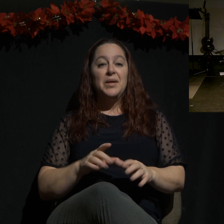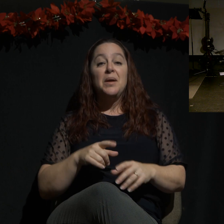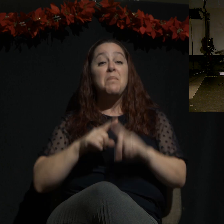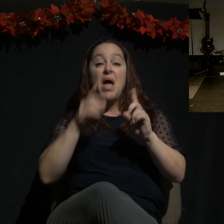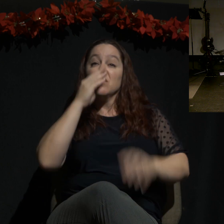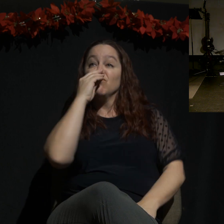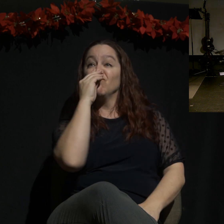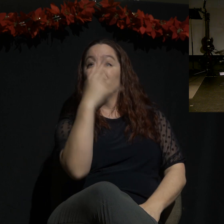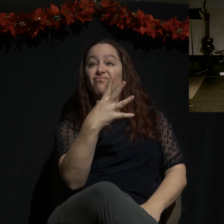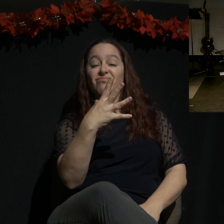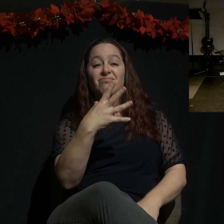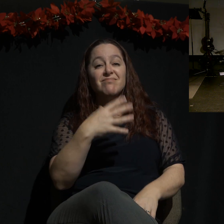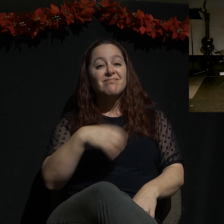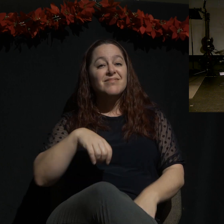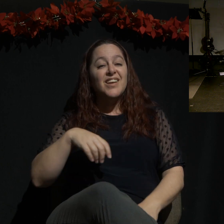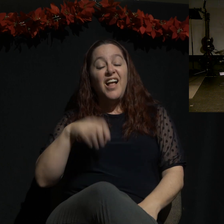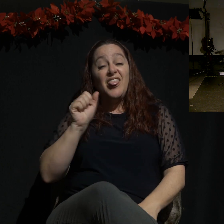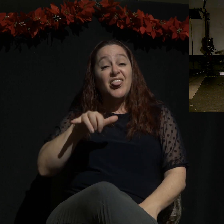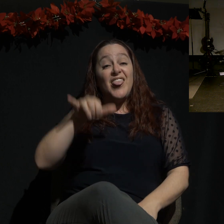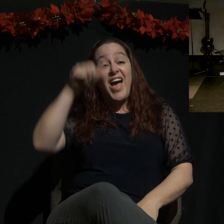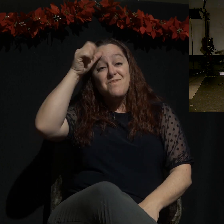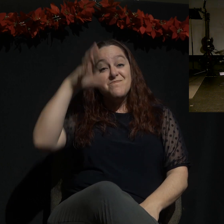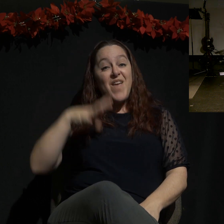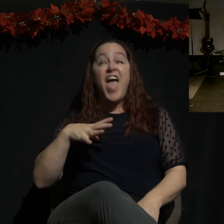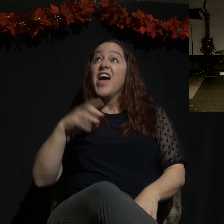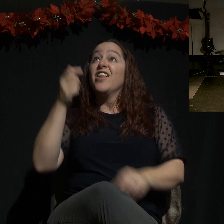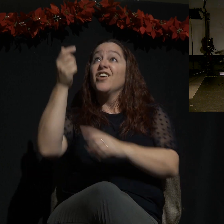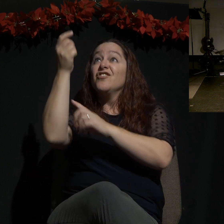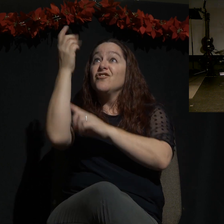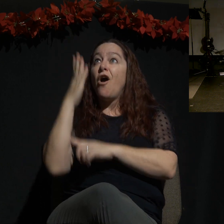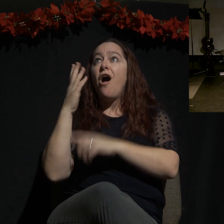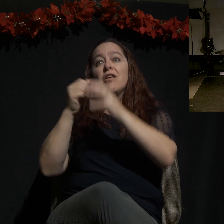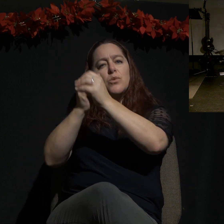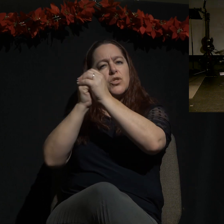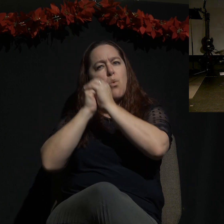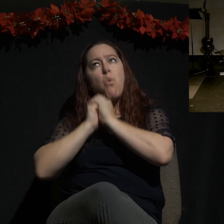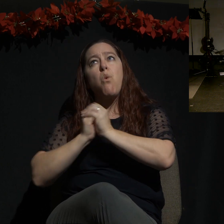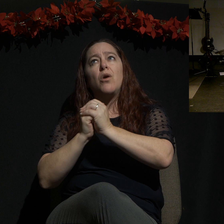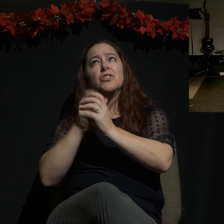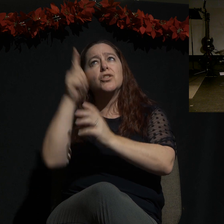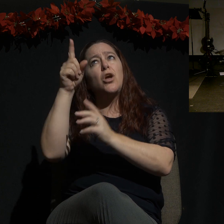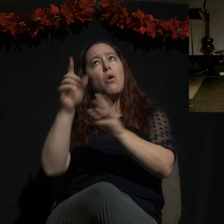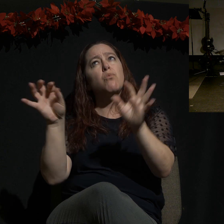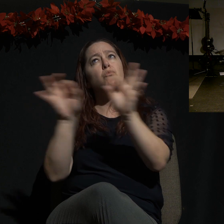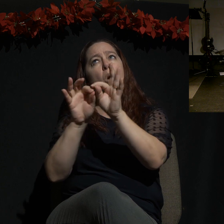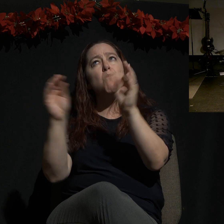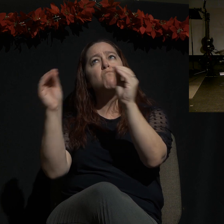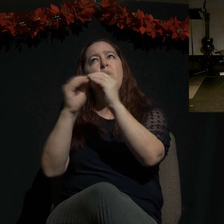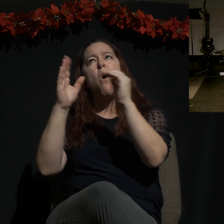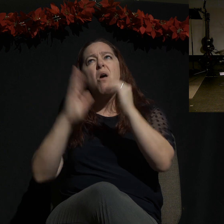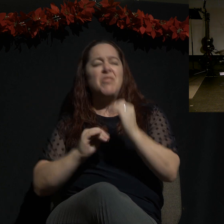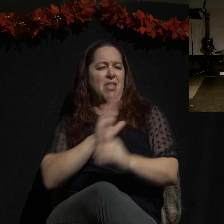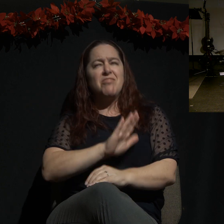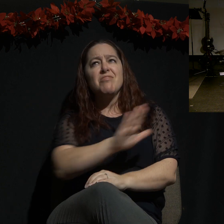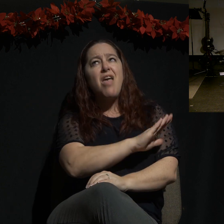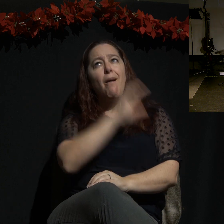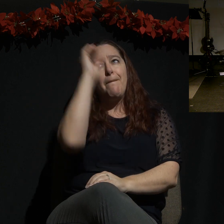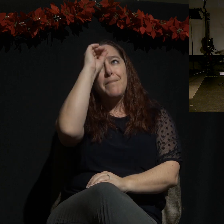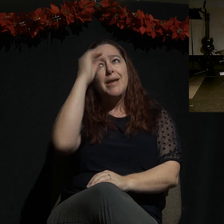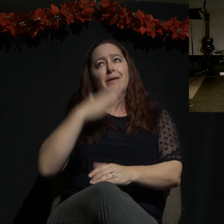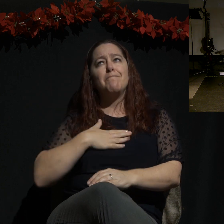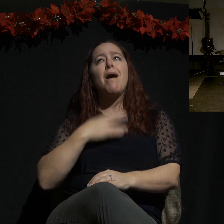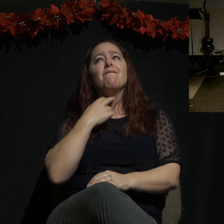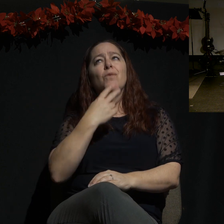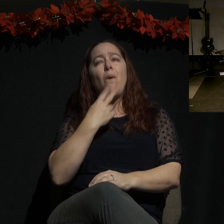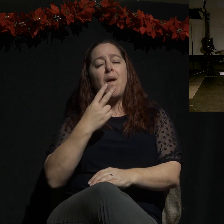care that the God that he worshiped was worth more than somebody else's opinion of